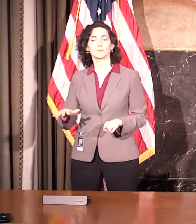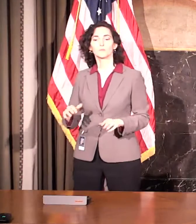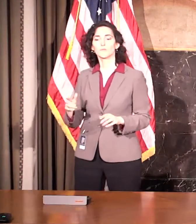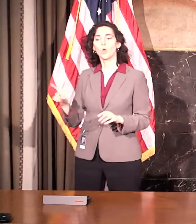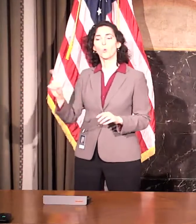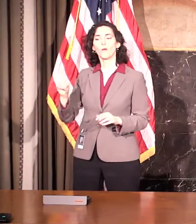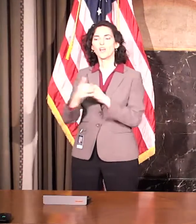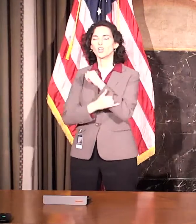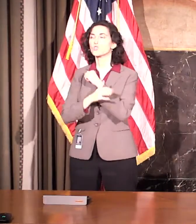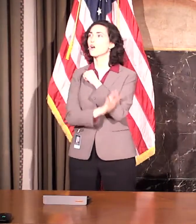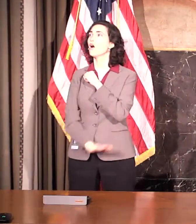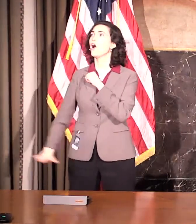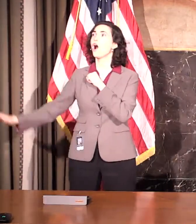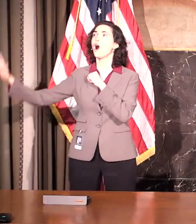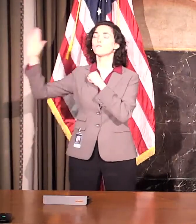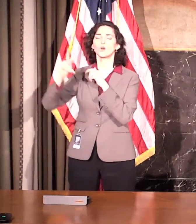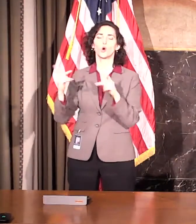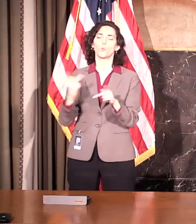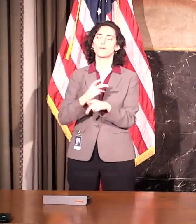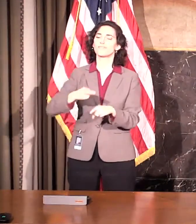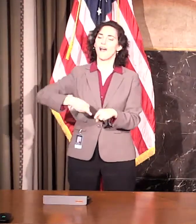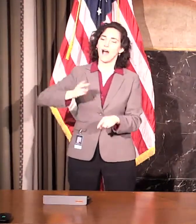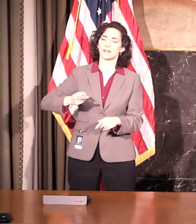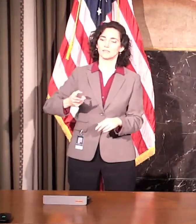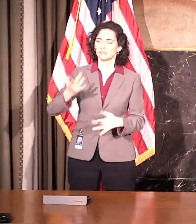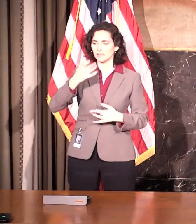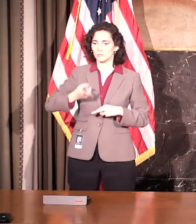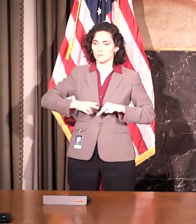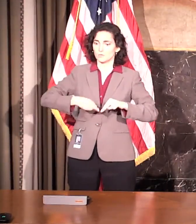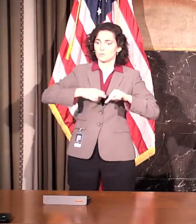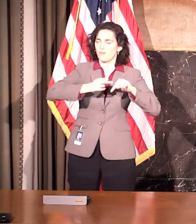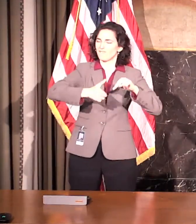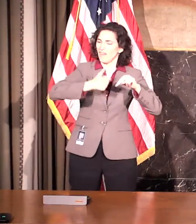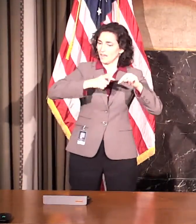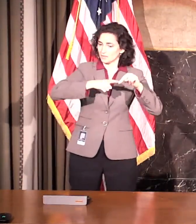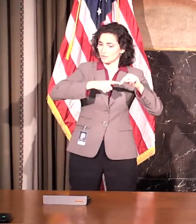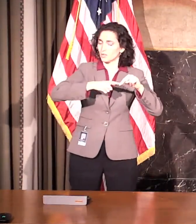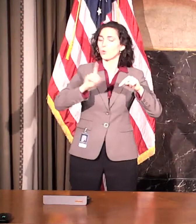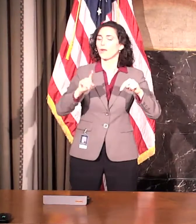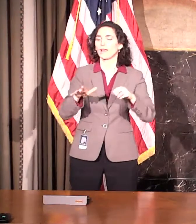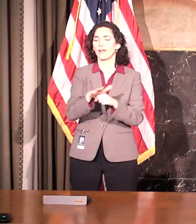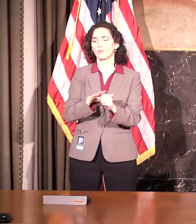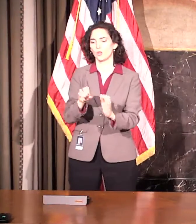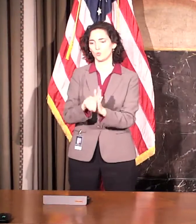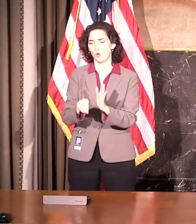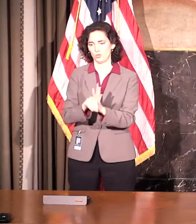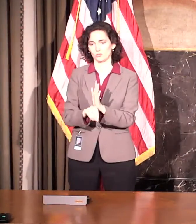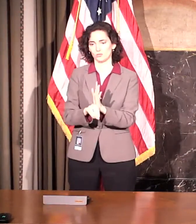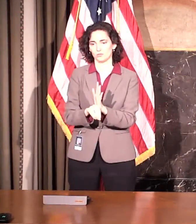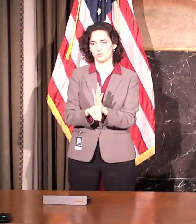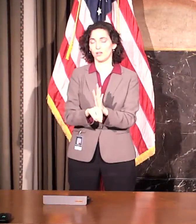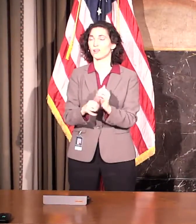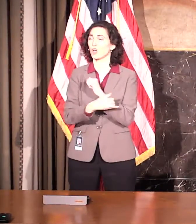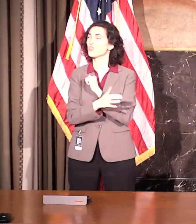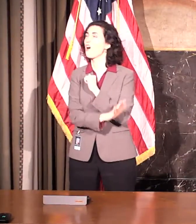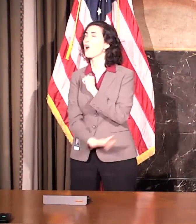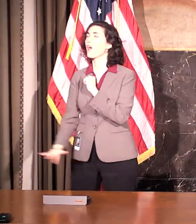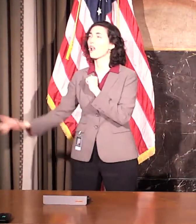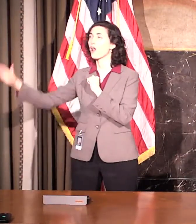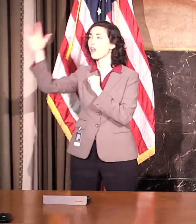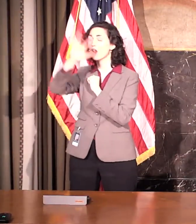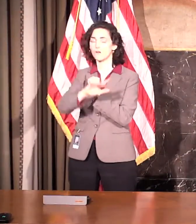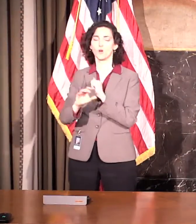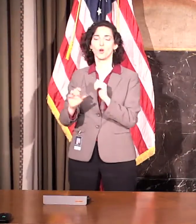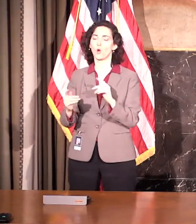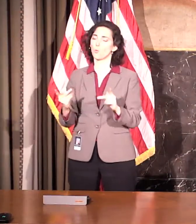anywhere in the country was the New Orleans metropolitan area. And so you would expect that